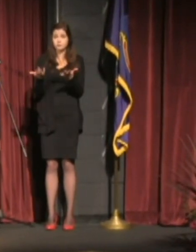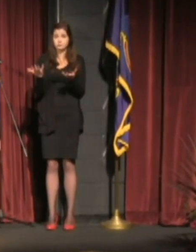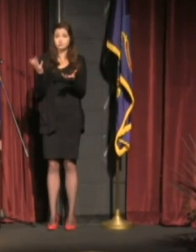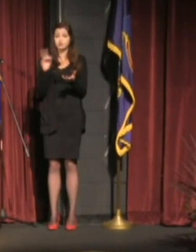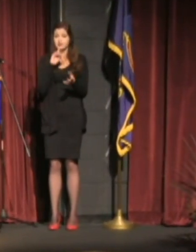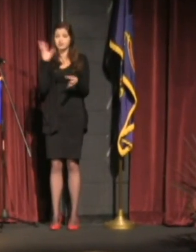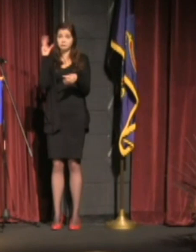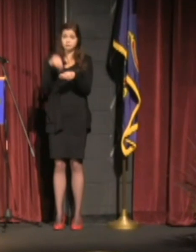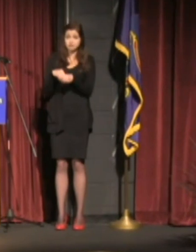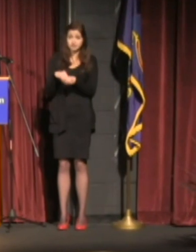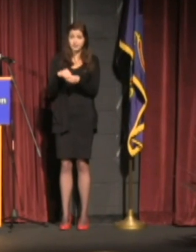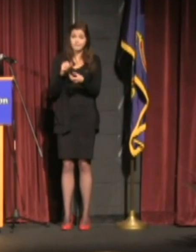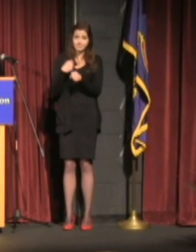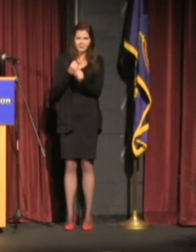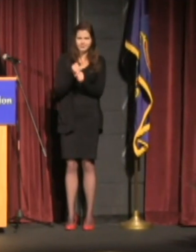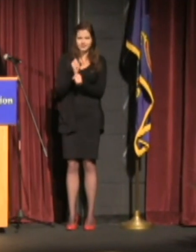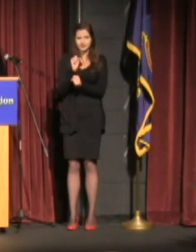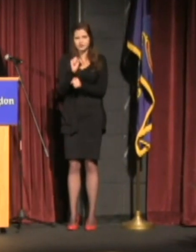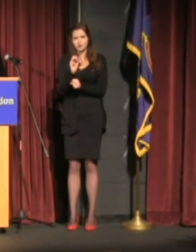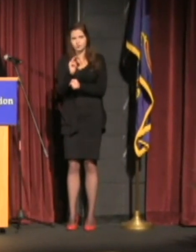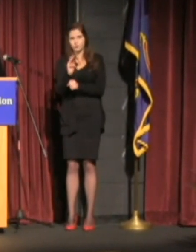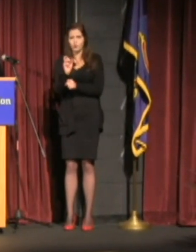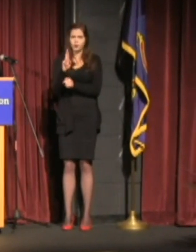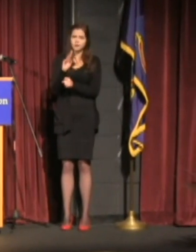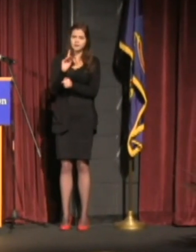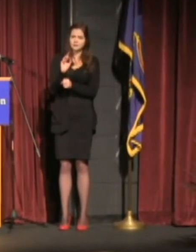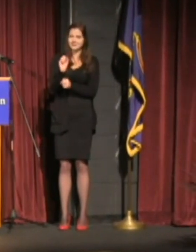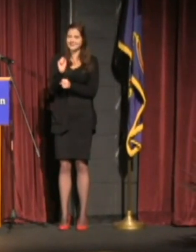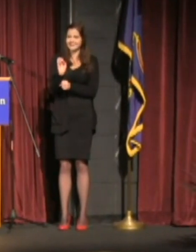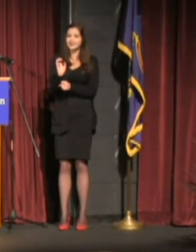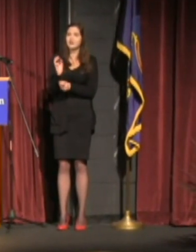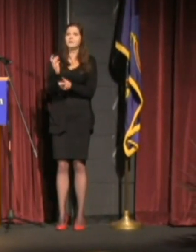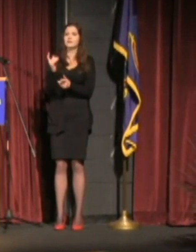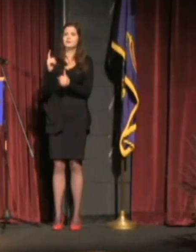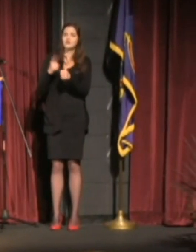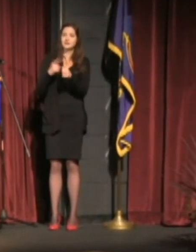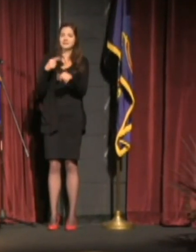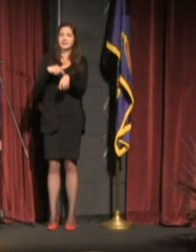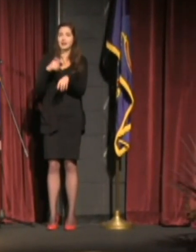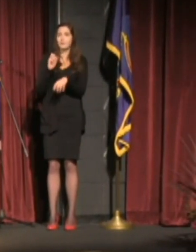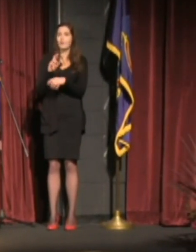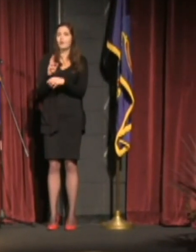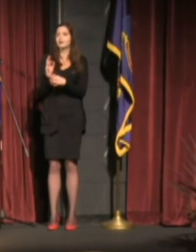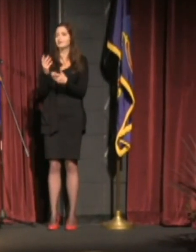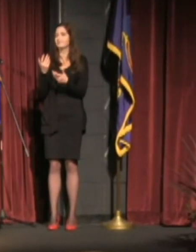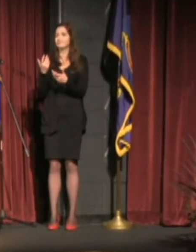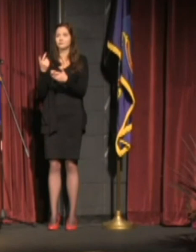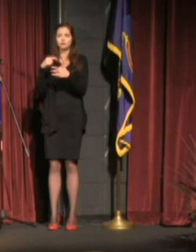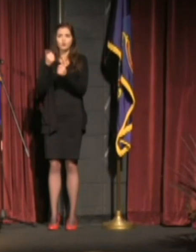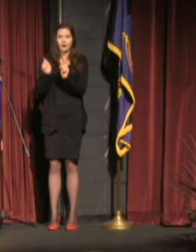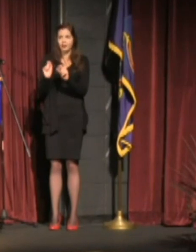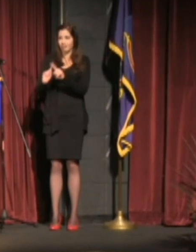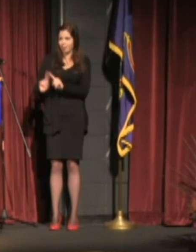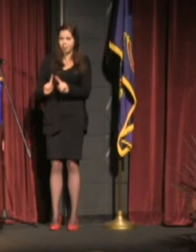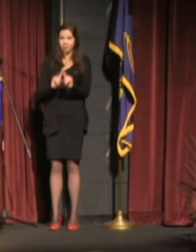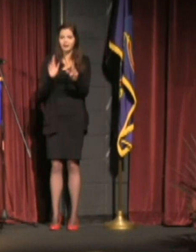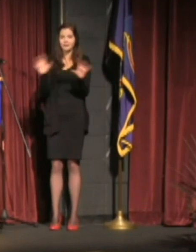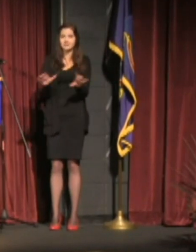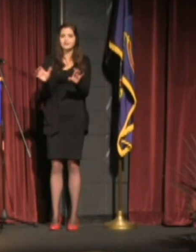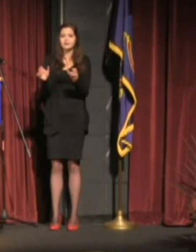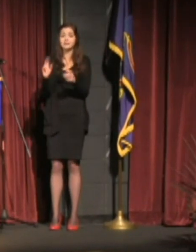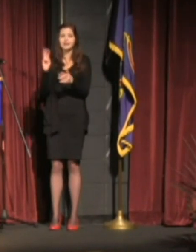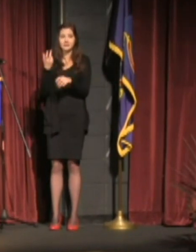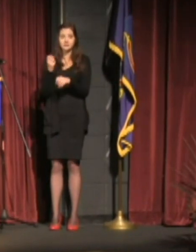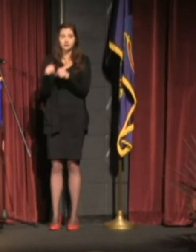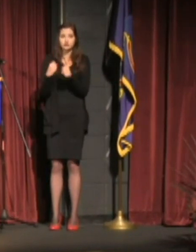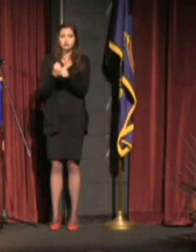it's making s'mores for the first time or trying just about every activity on campus. In his second year, he joined Phi